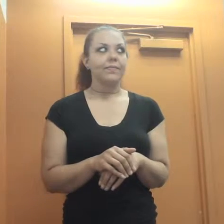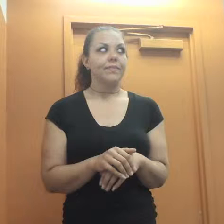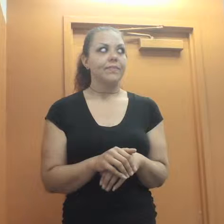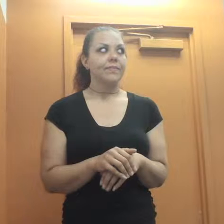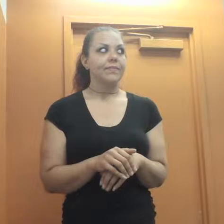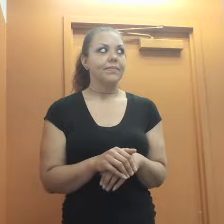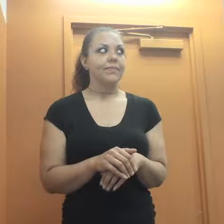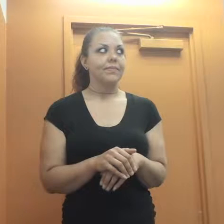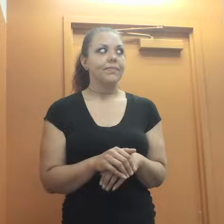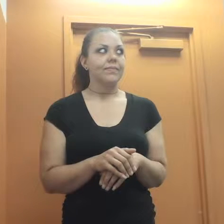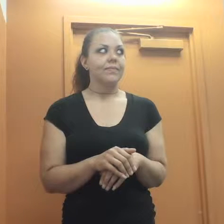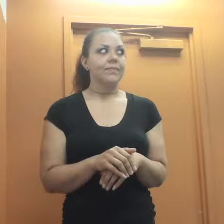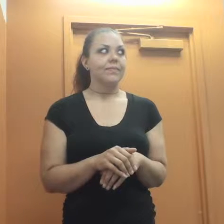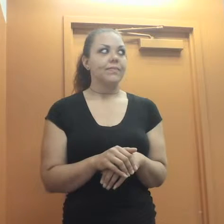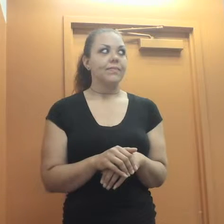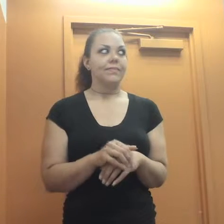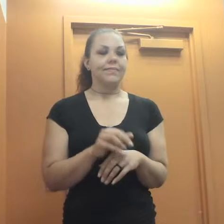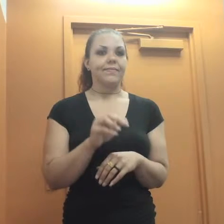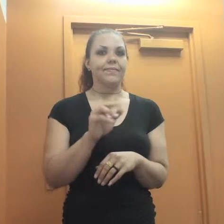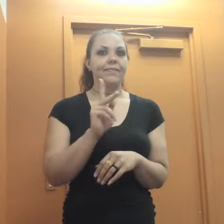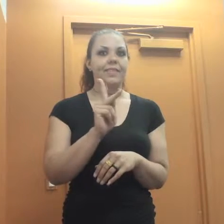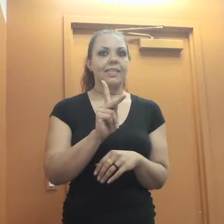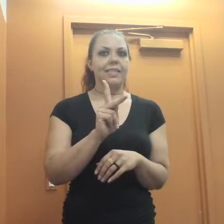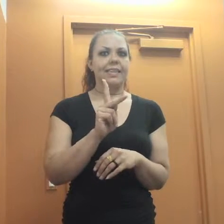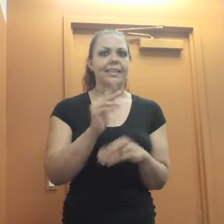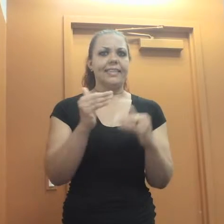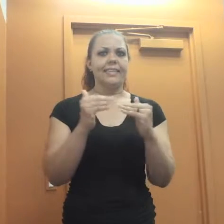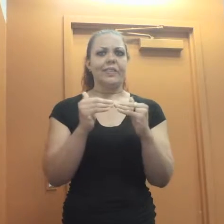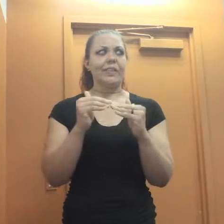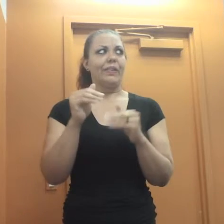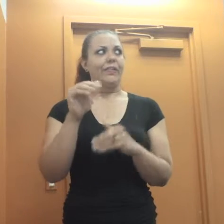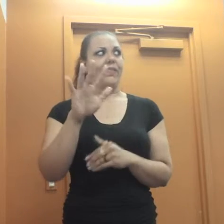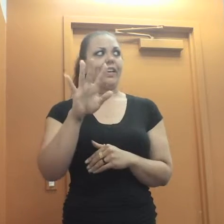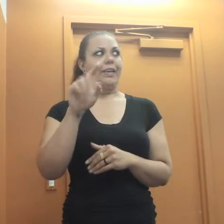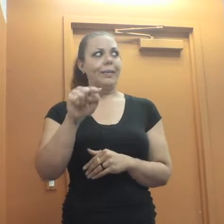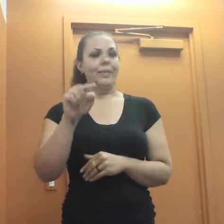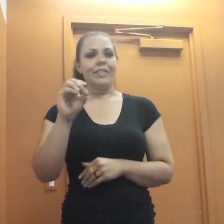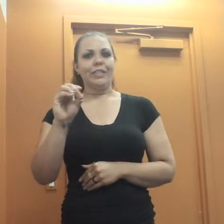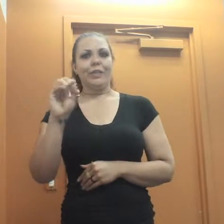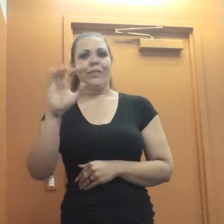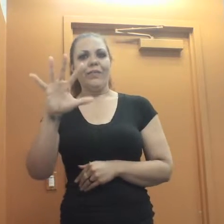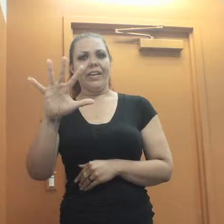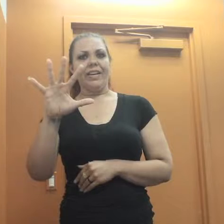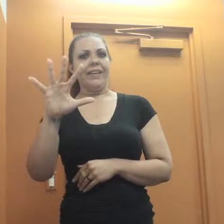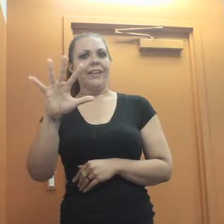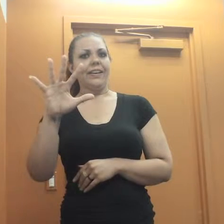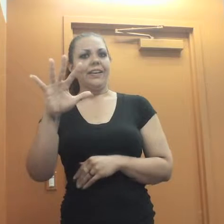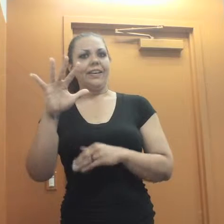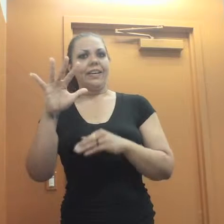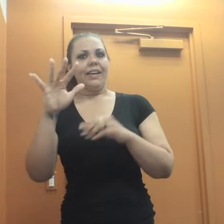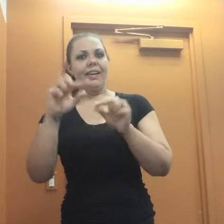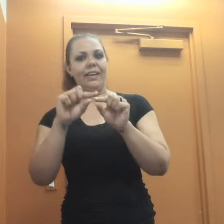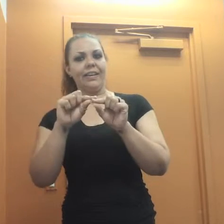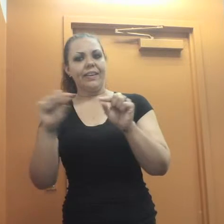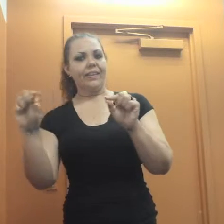5.05 molar, the concentration of carbon monoxide was 0.65 molar, and the concentration of hydrogen